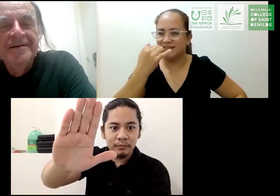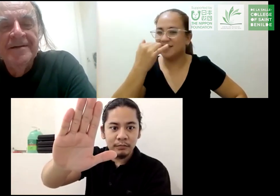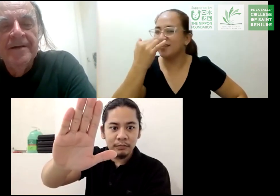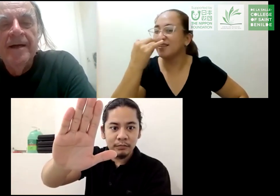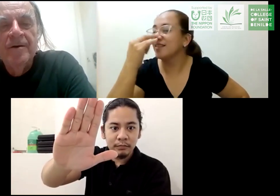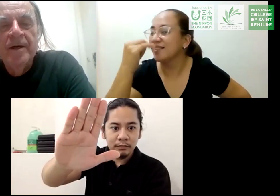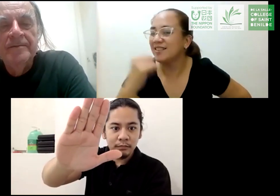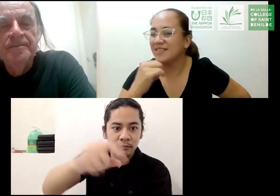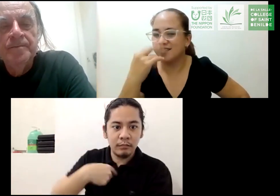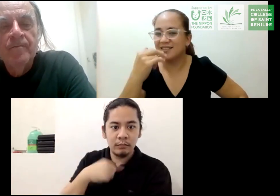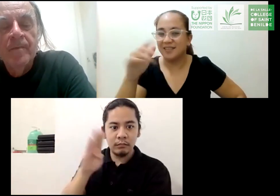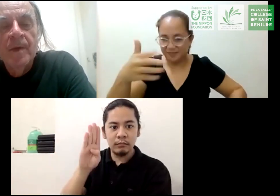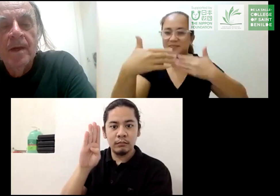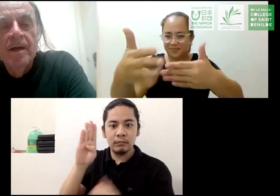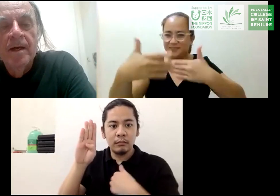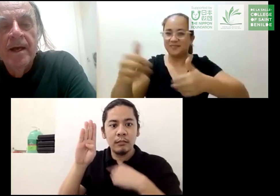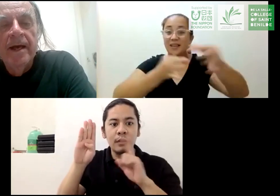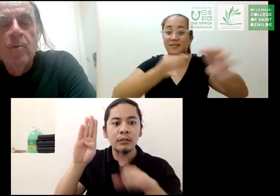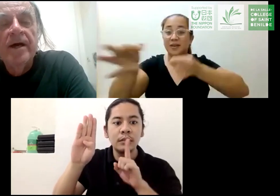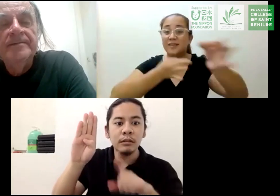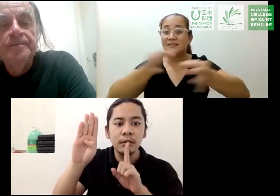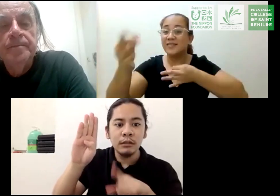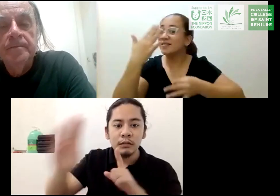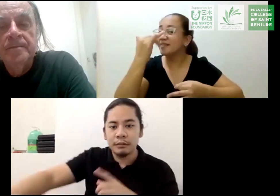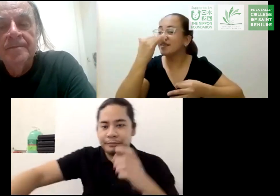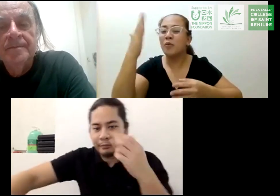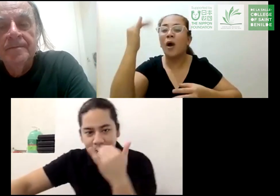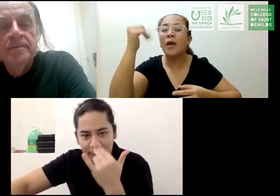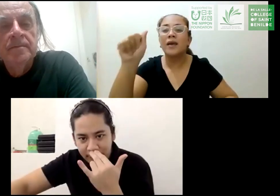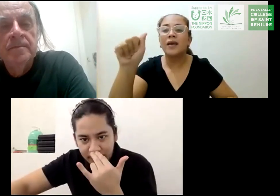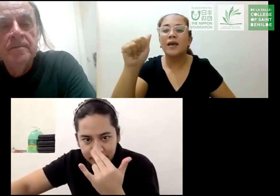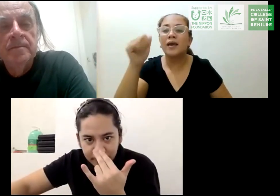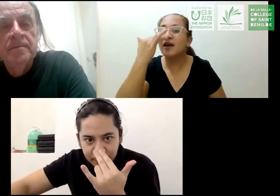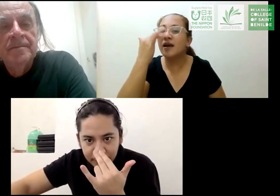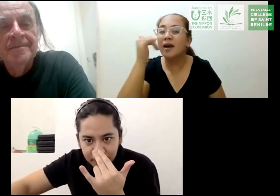Okay. Nat, go ahead. A, why?